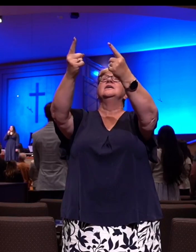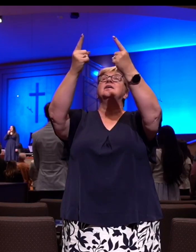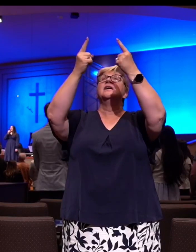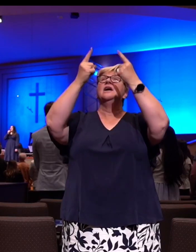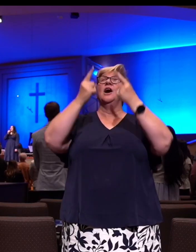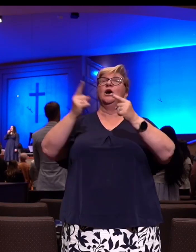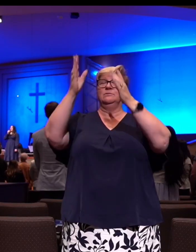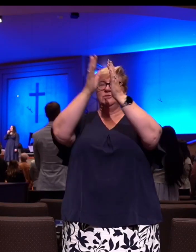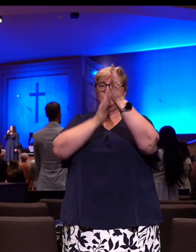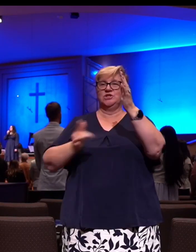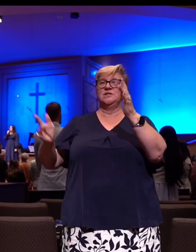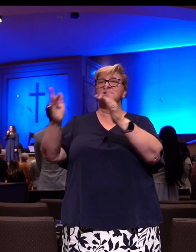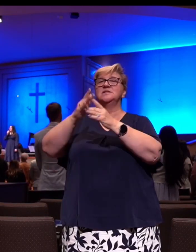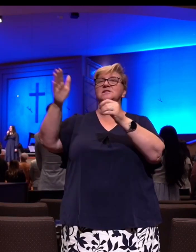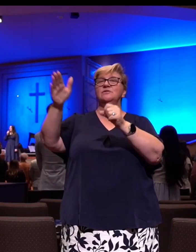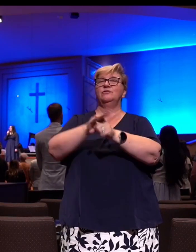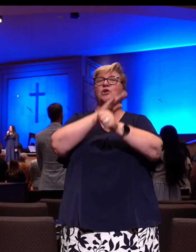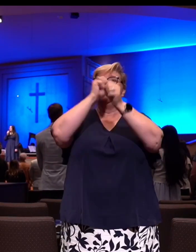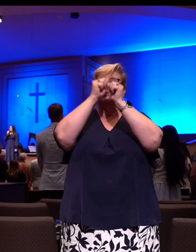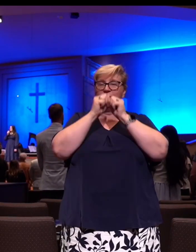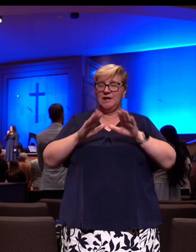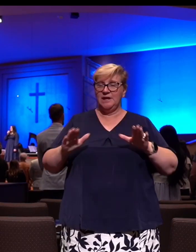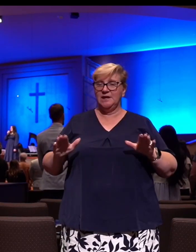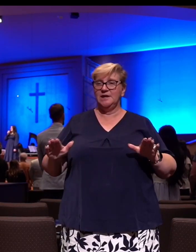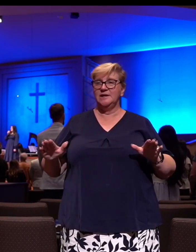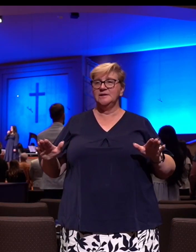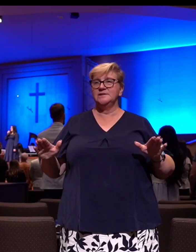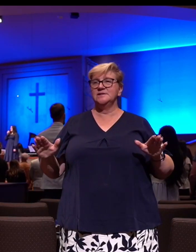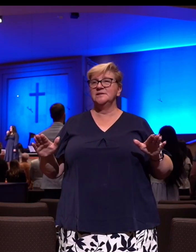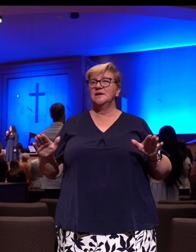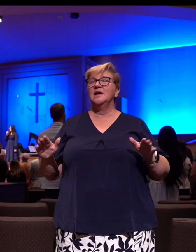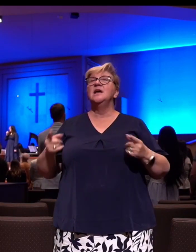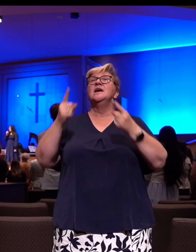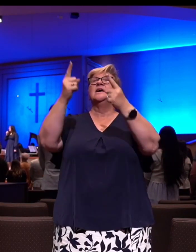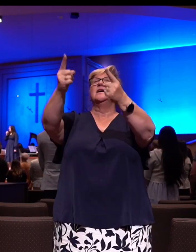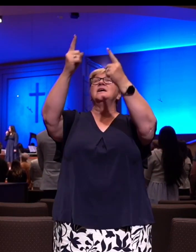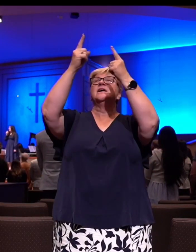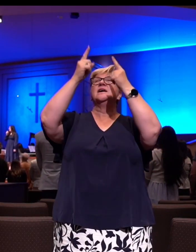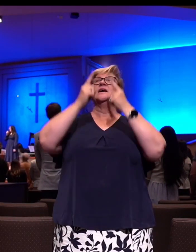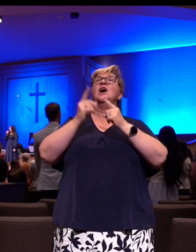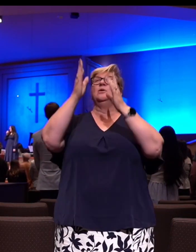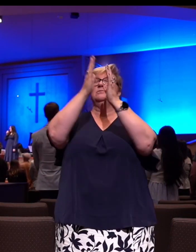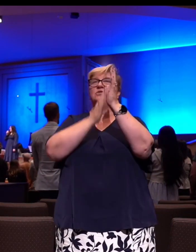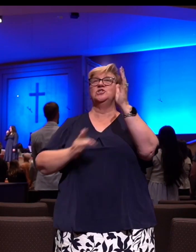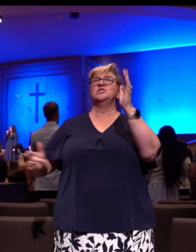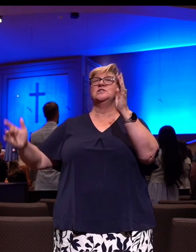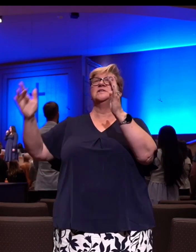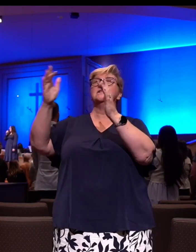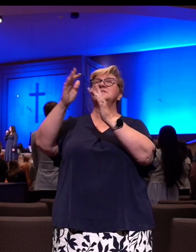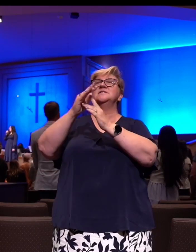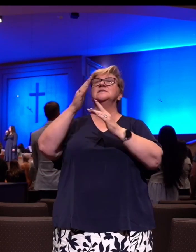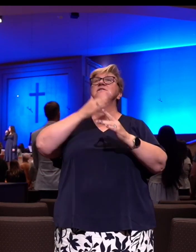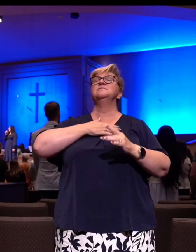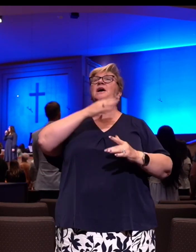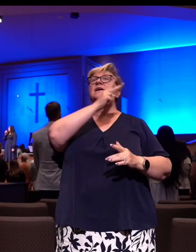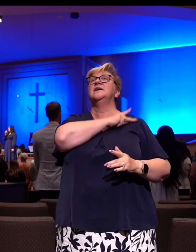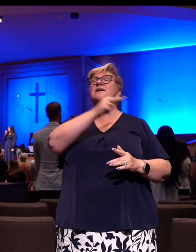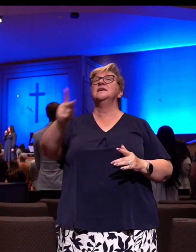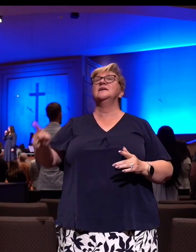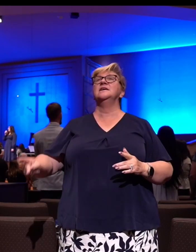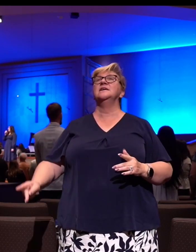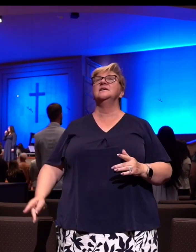thou fount of our blessing. Come thou fount, come